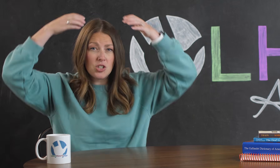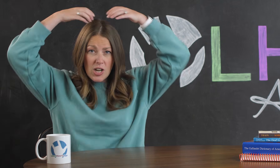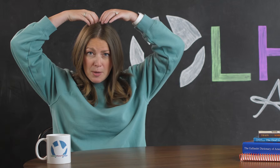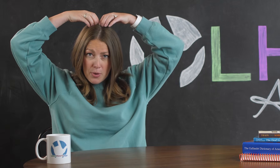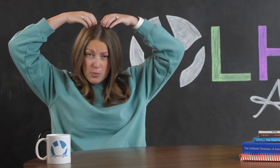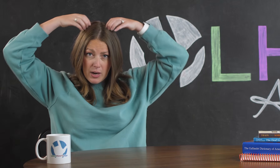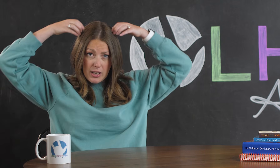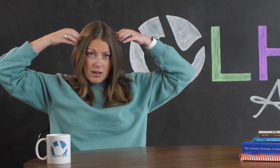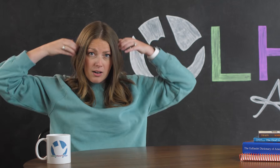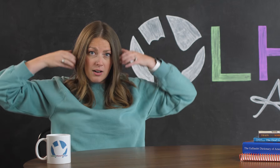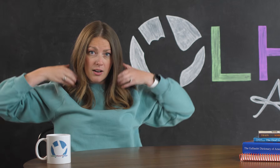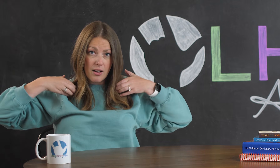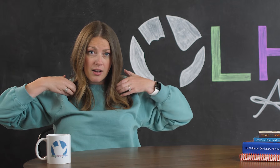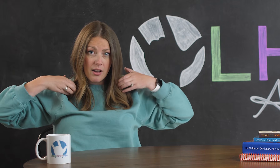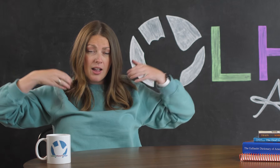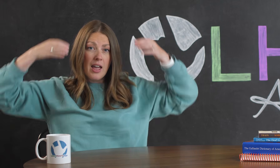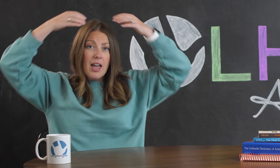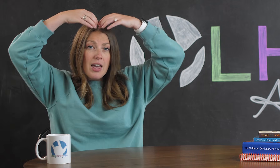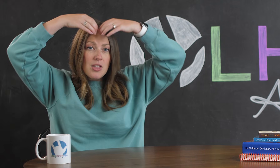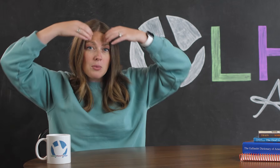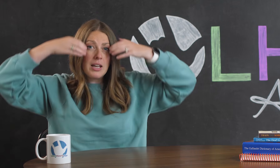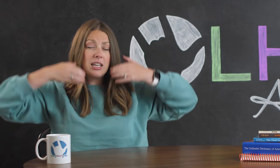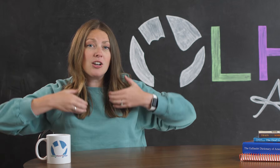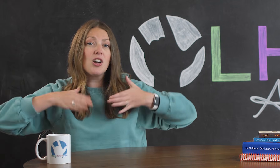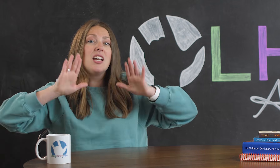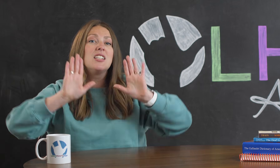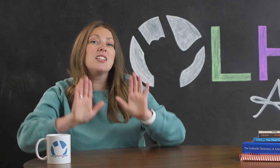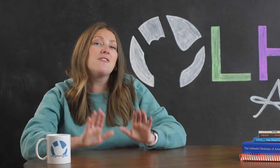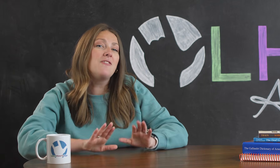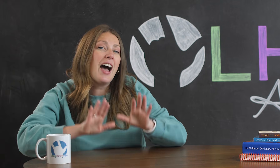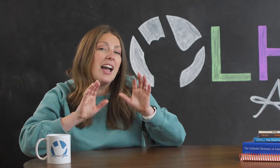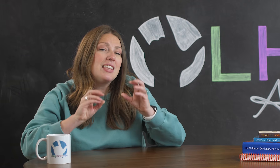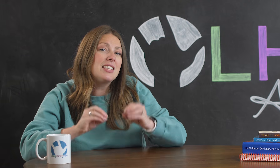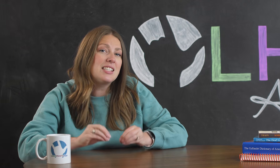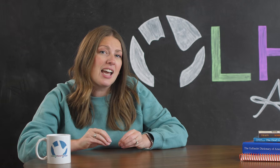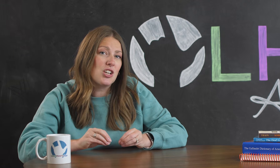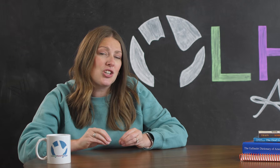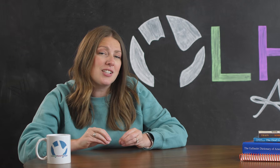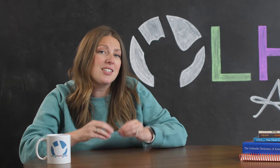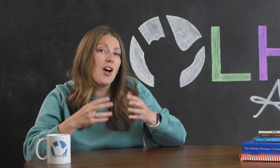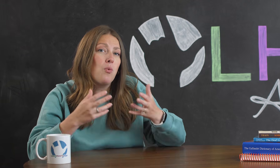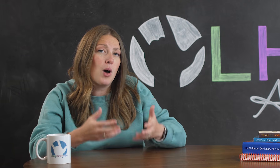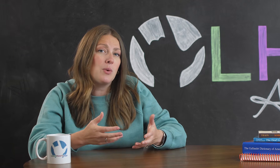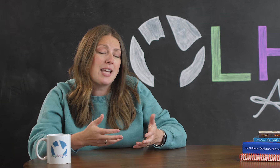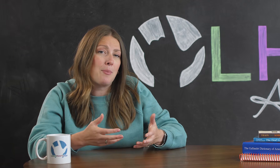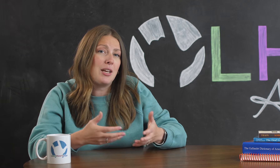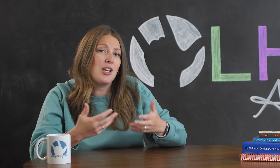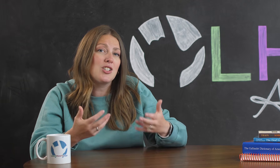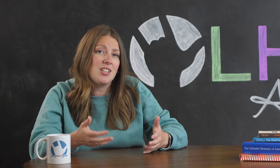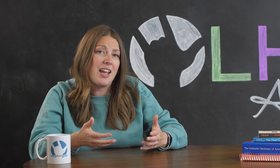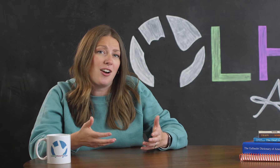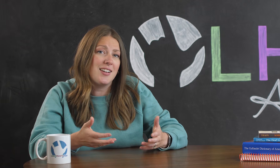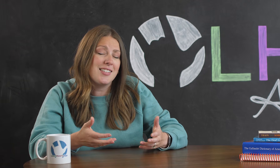shape right here and then right here to divide the sections of what was happening to the hair